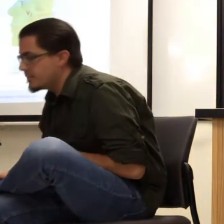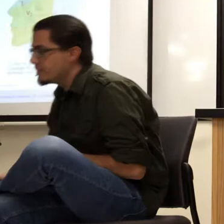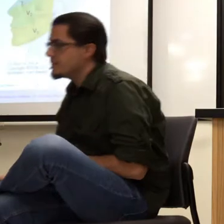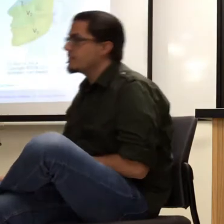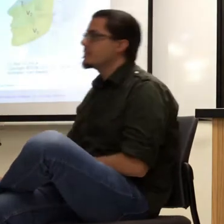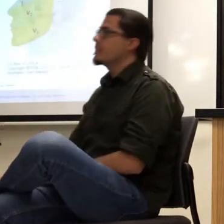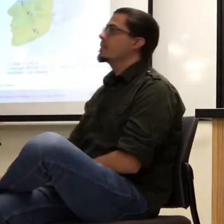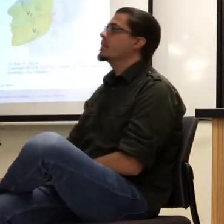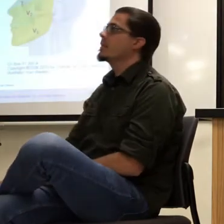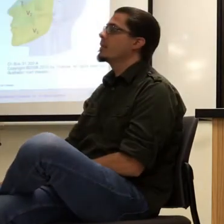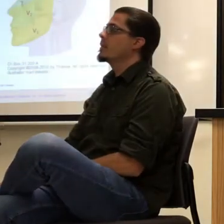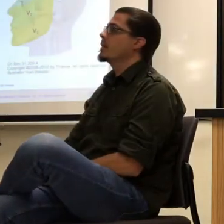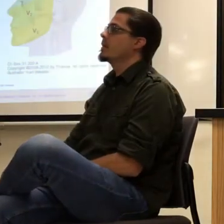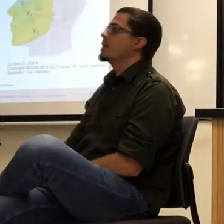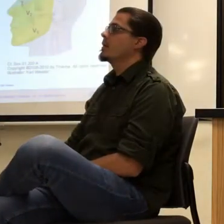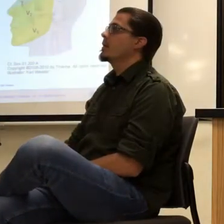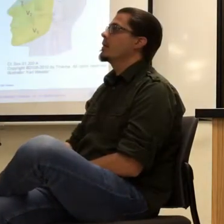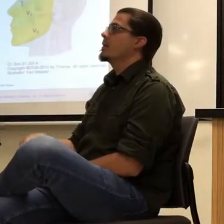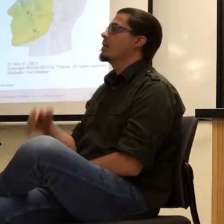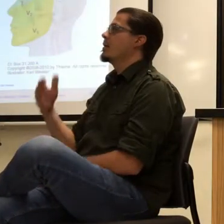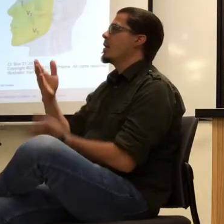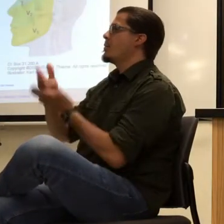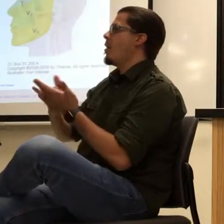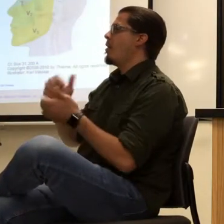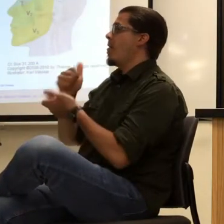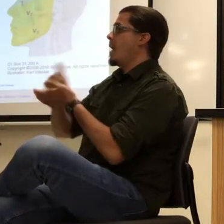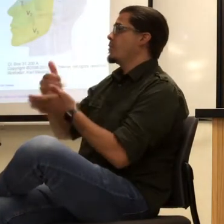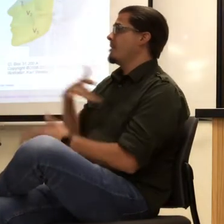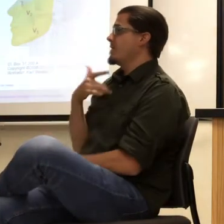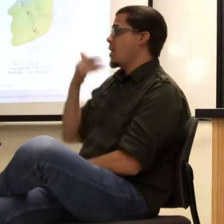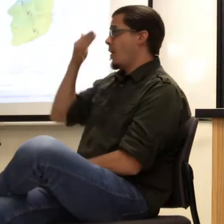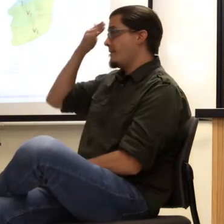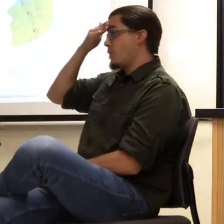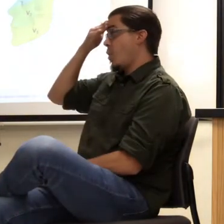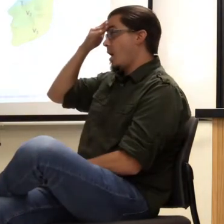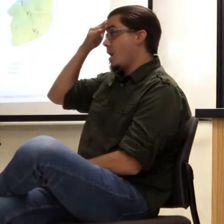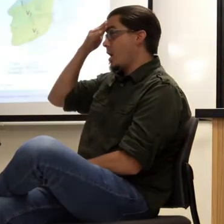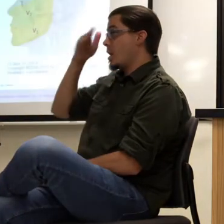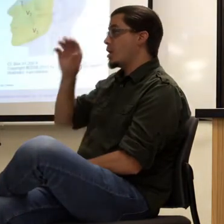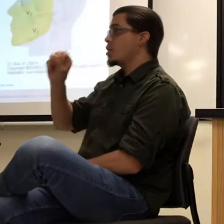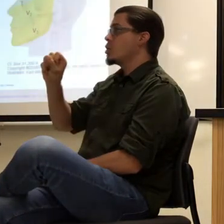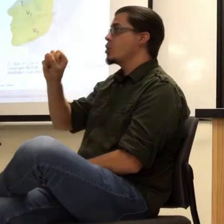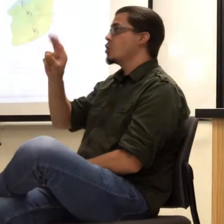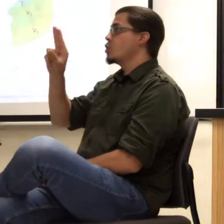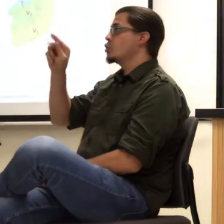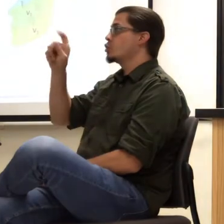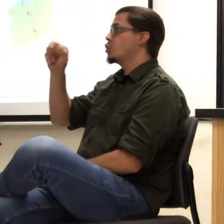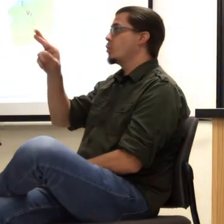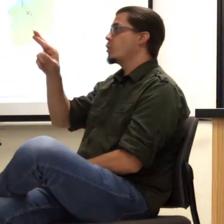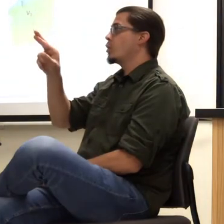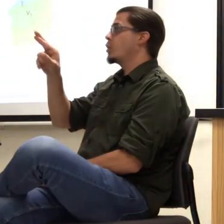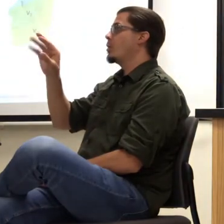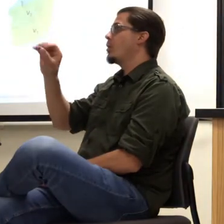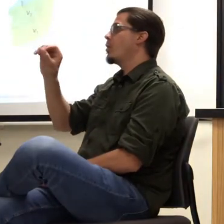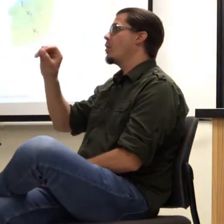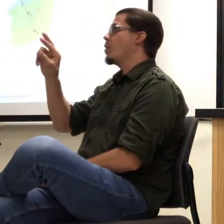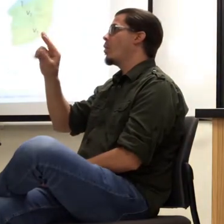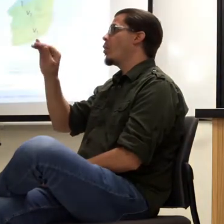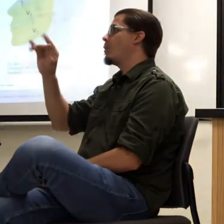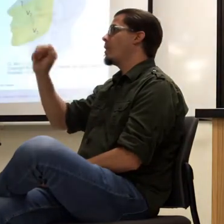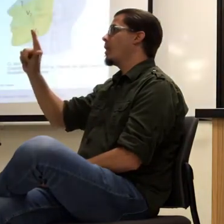So the branch of V1 that helps you feel your forehead is supraorbital nerve.